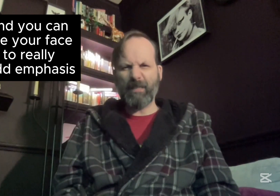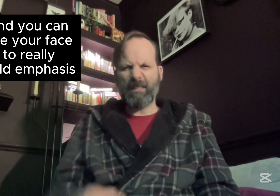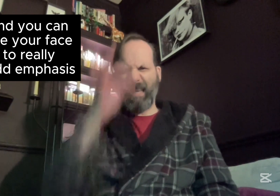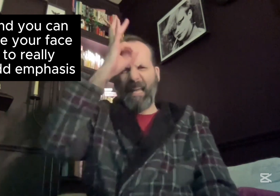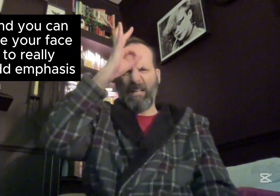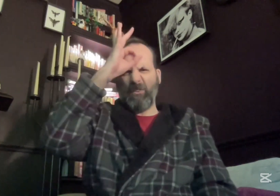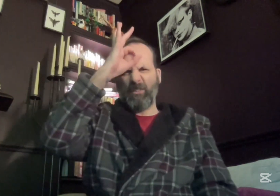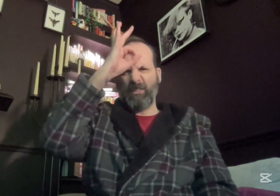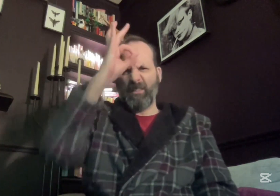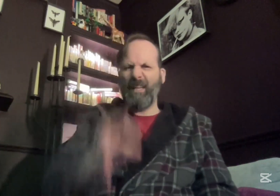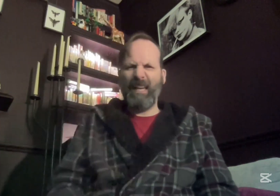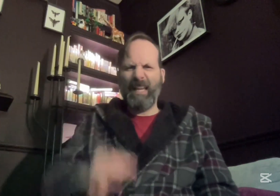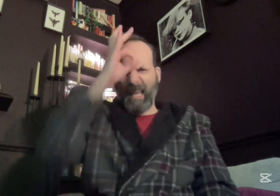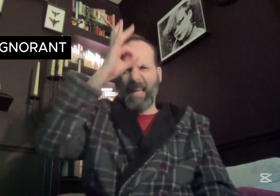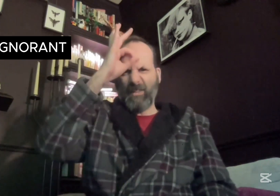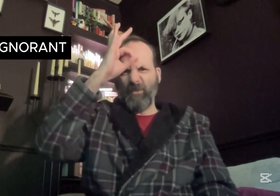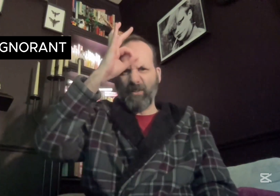emphasis. Ignorance.